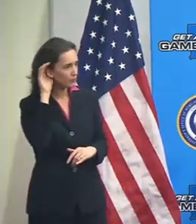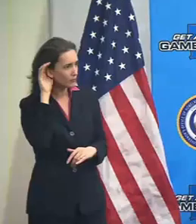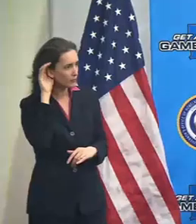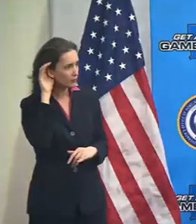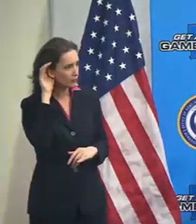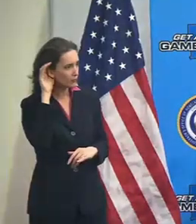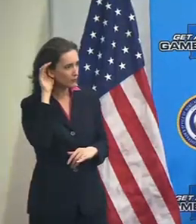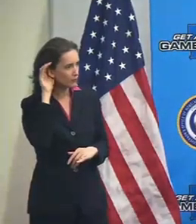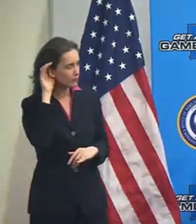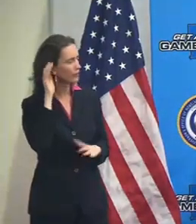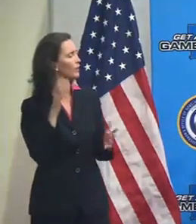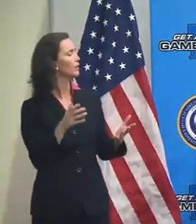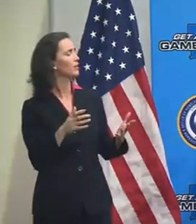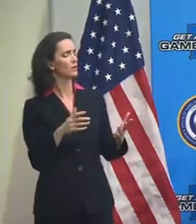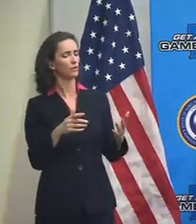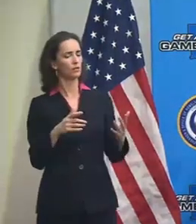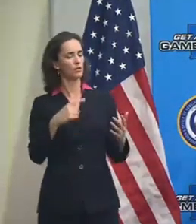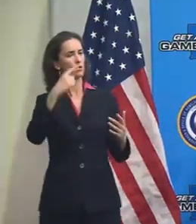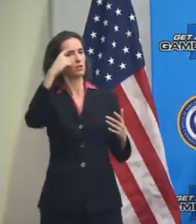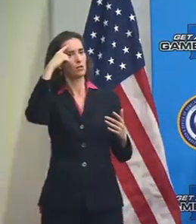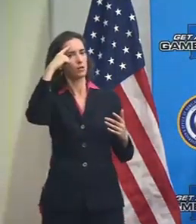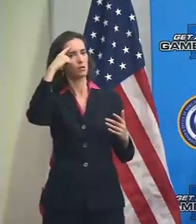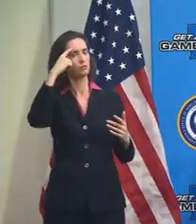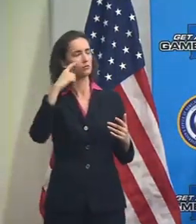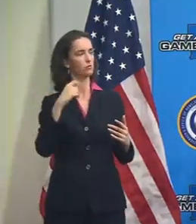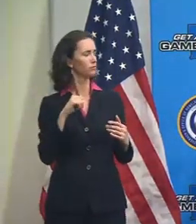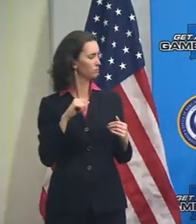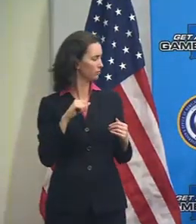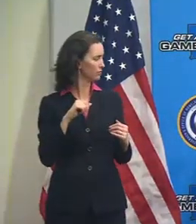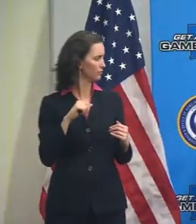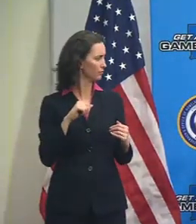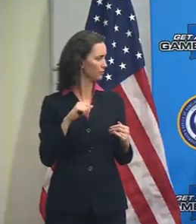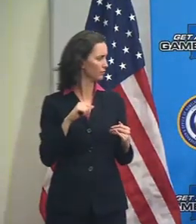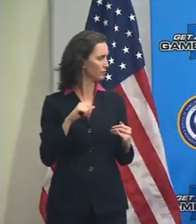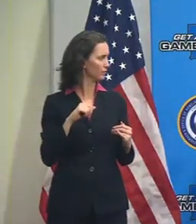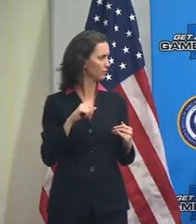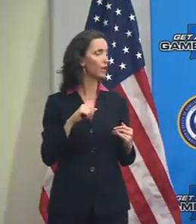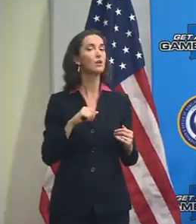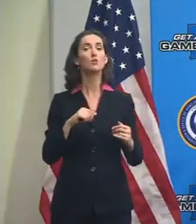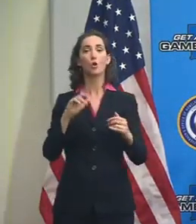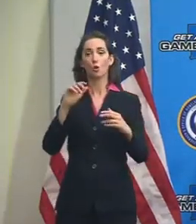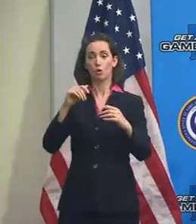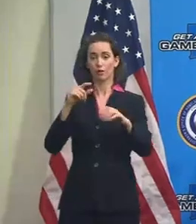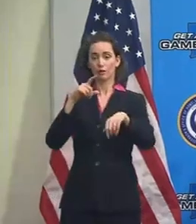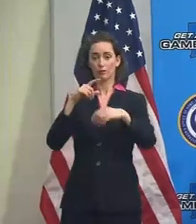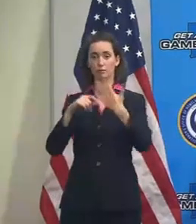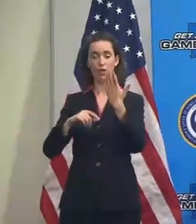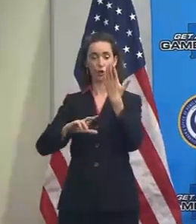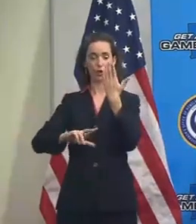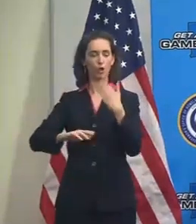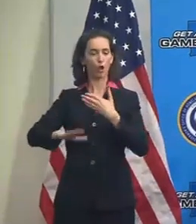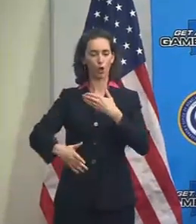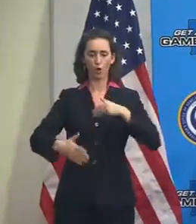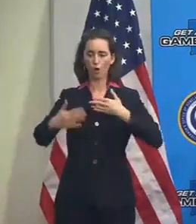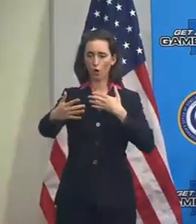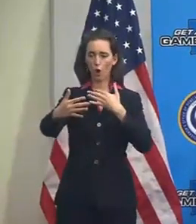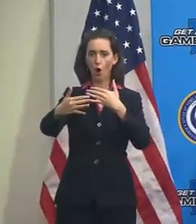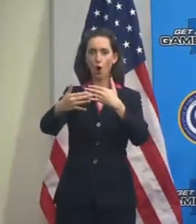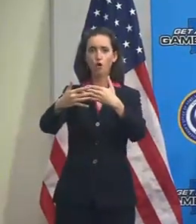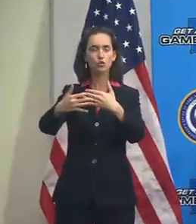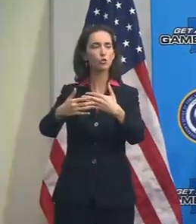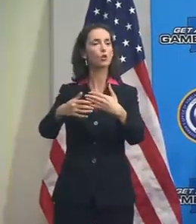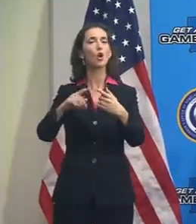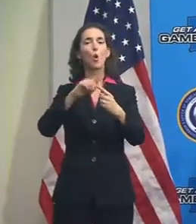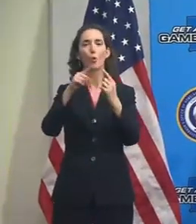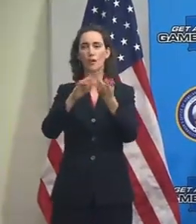how many hours in advance do you feel extremely confident that the path is locked in? Well, the unfortunate reality